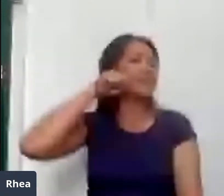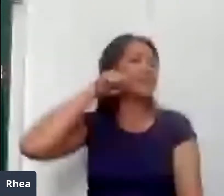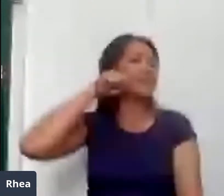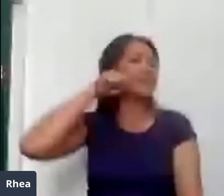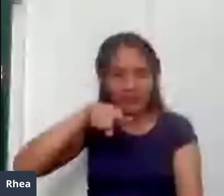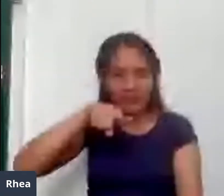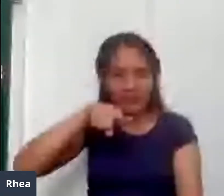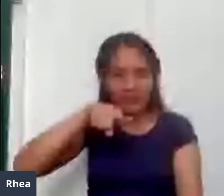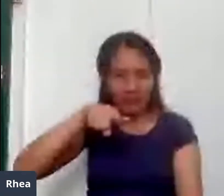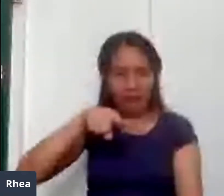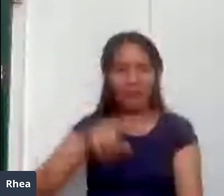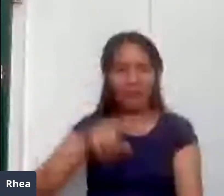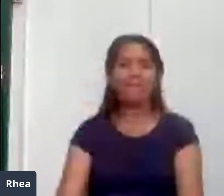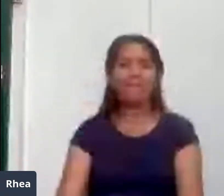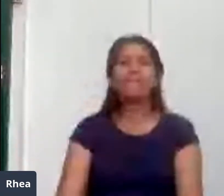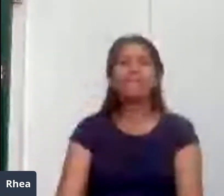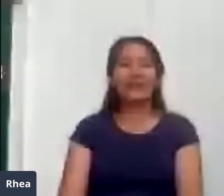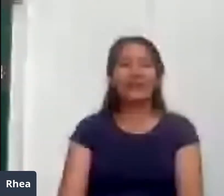Pwede na siya, sister.